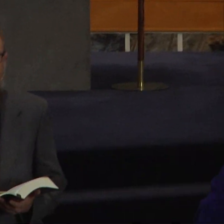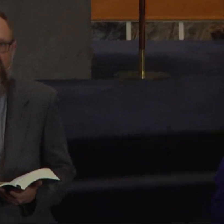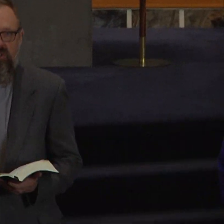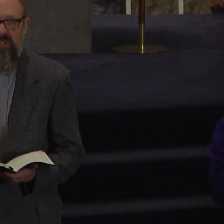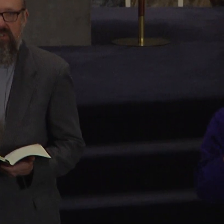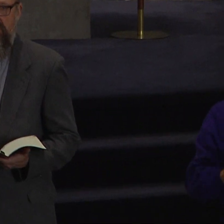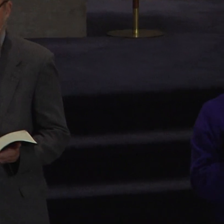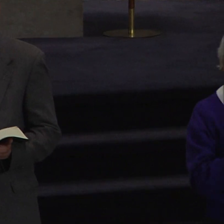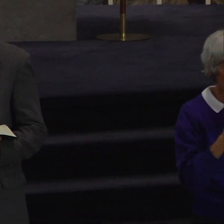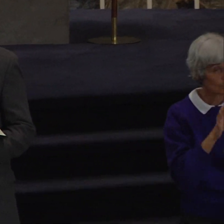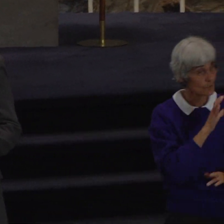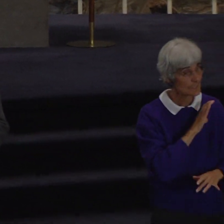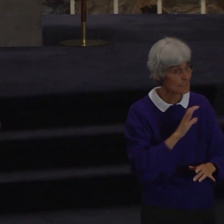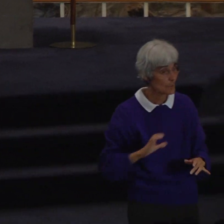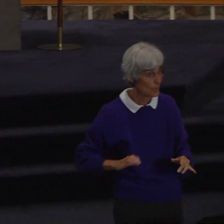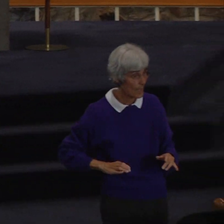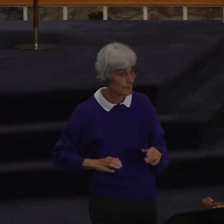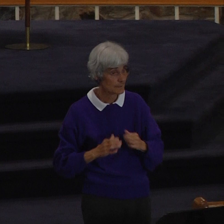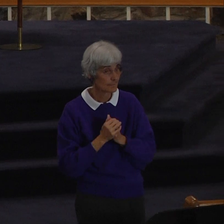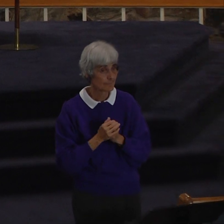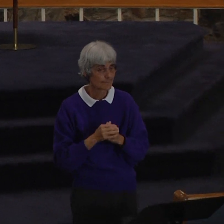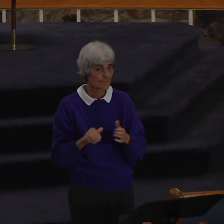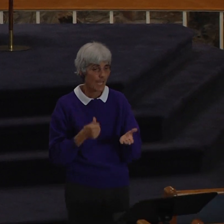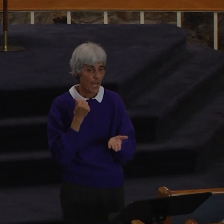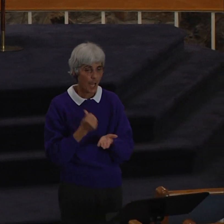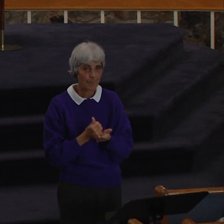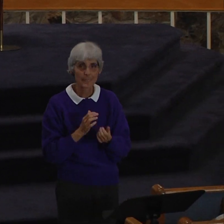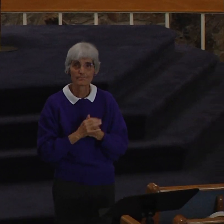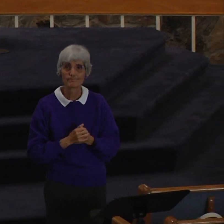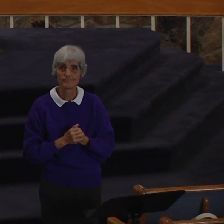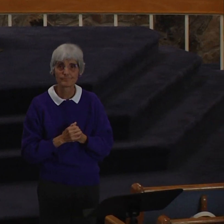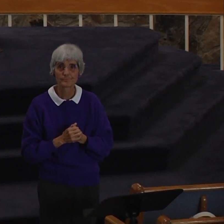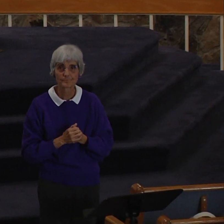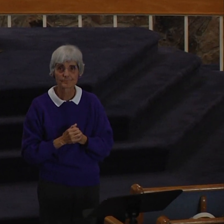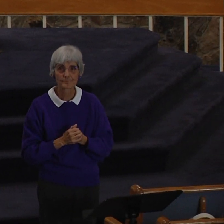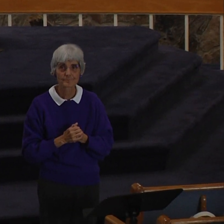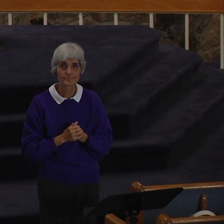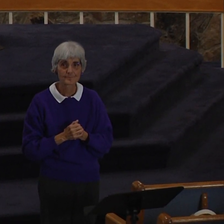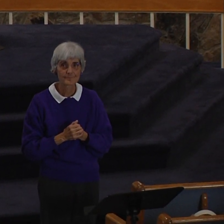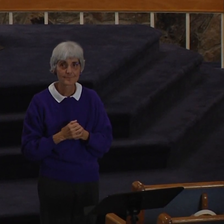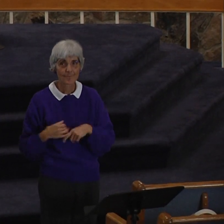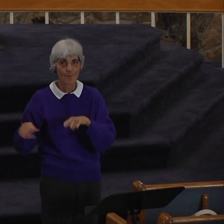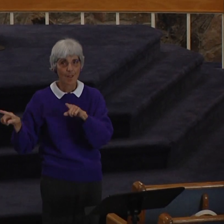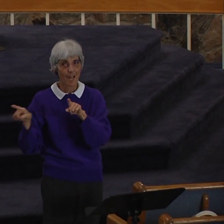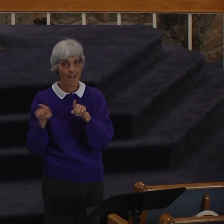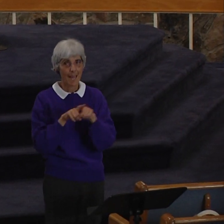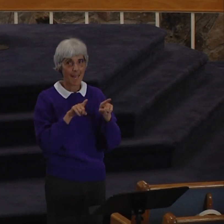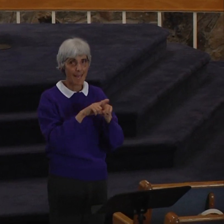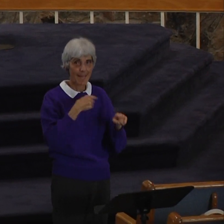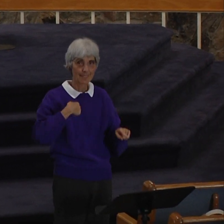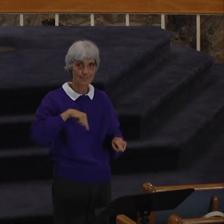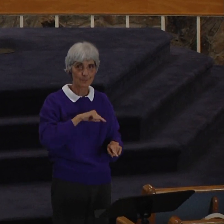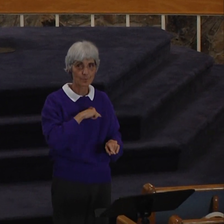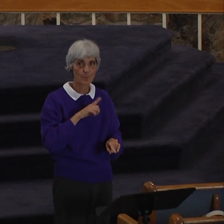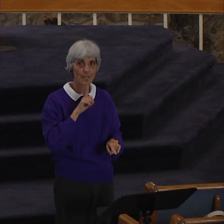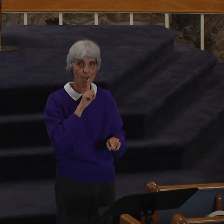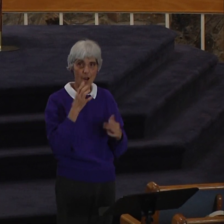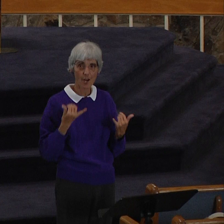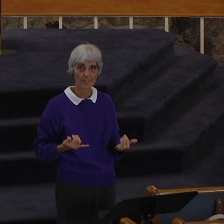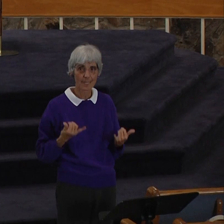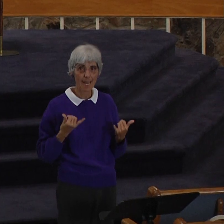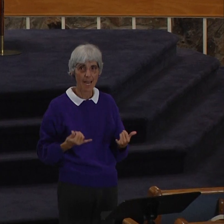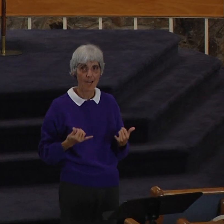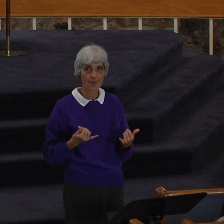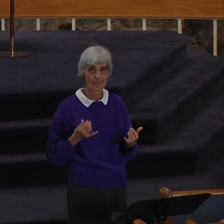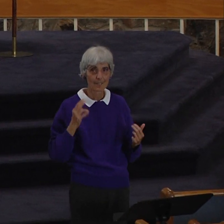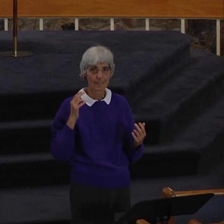Savior, Jesus Christ. Amen. As we are, we continue our